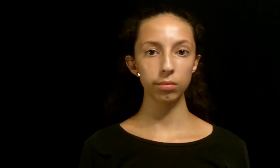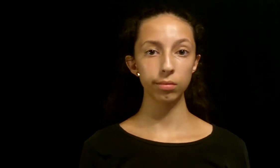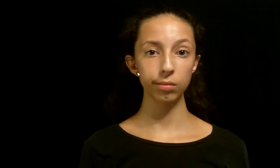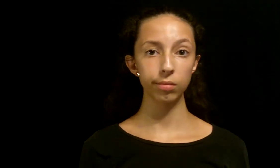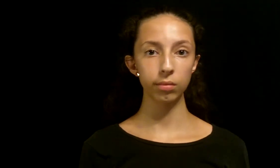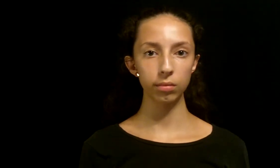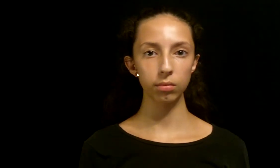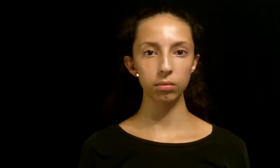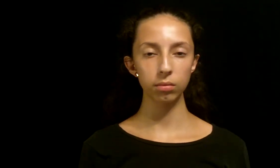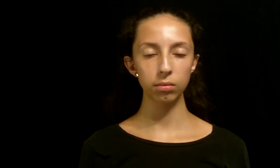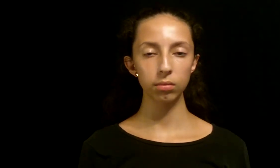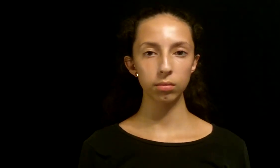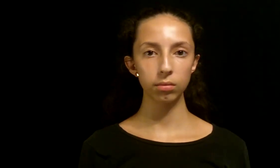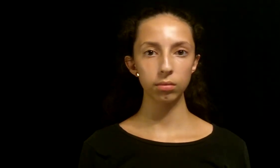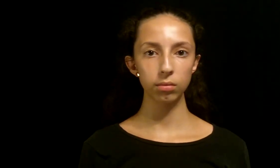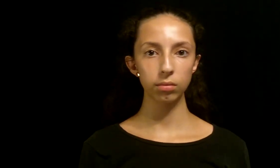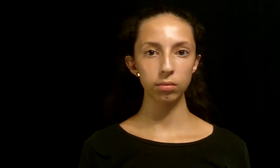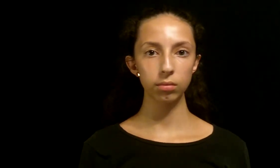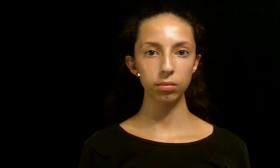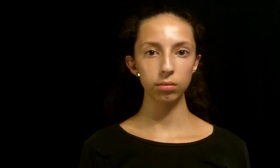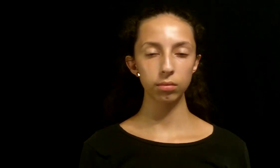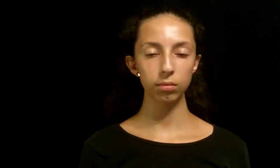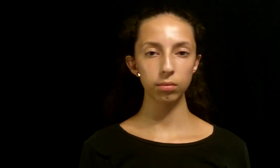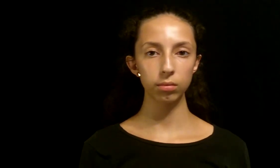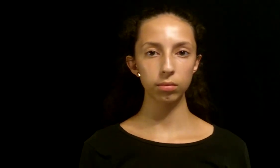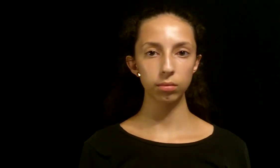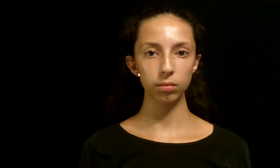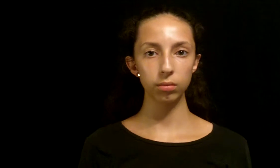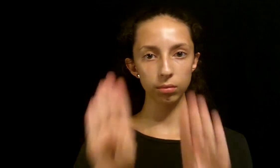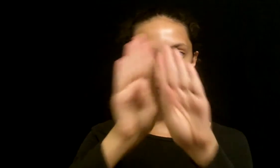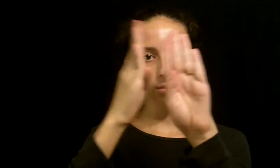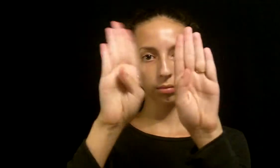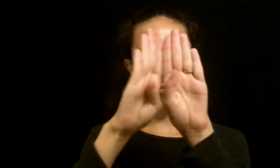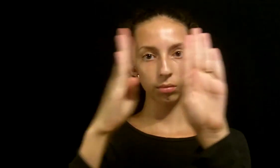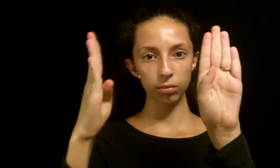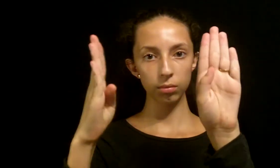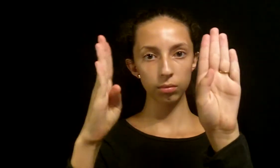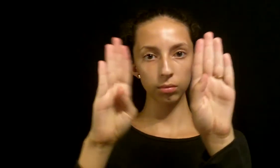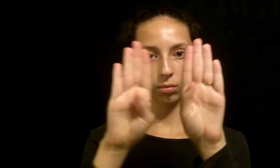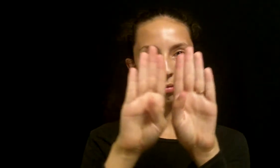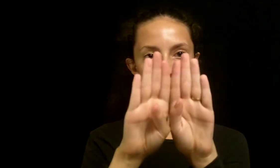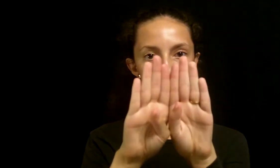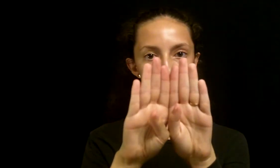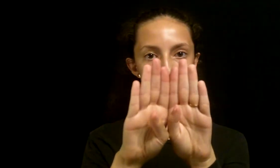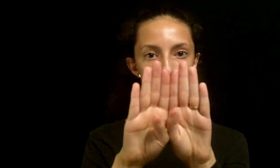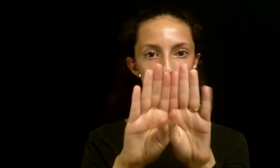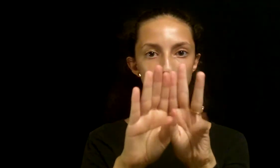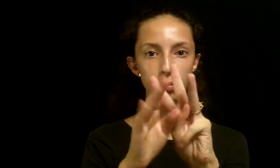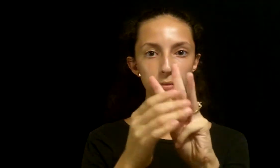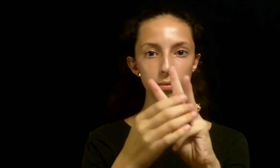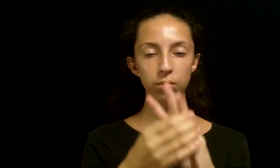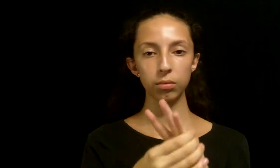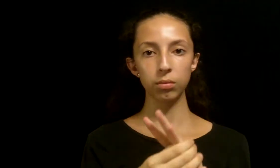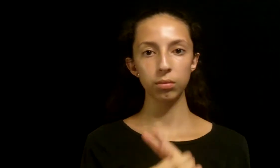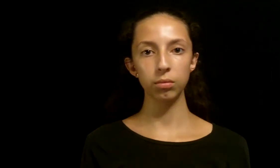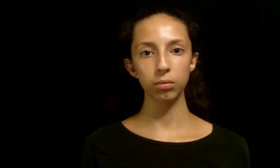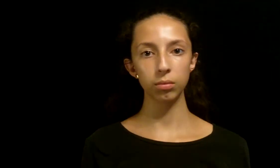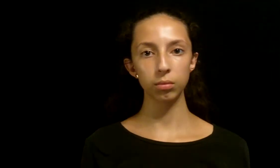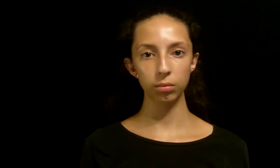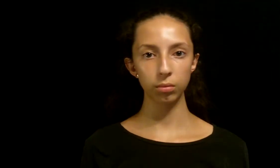so that's chair. So when you have a double movement of a door, that's door. If I want you to open your door,